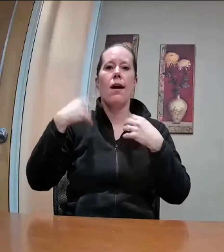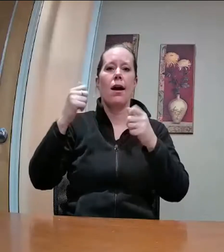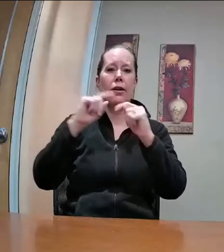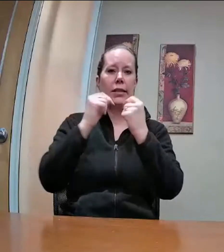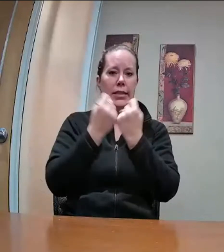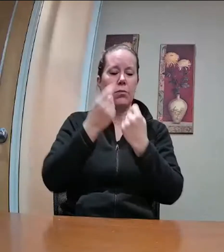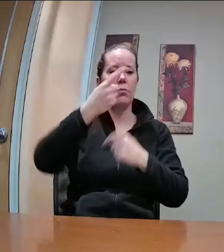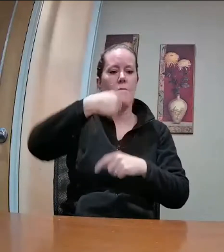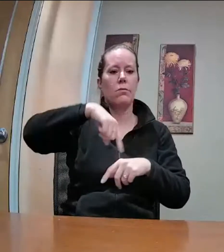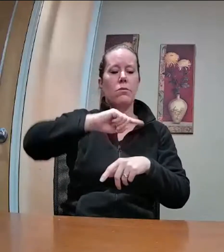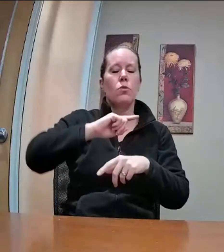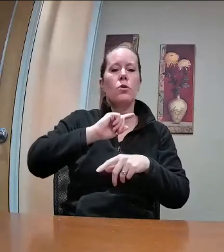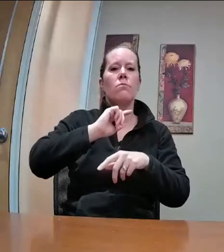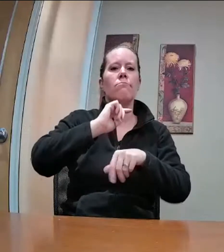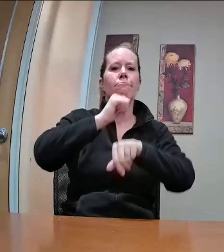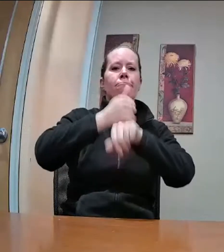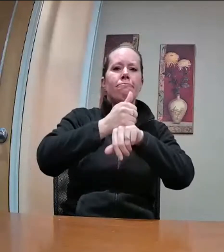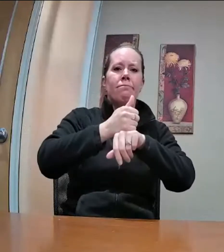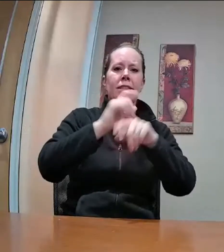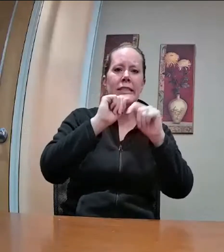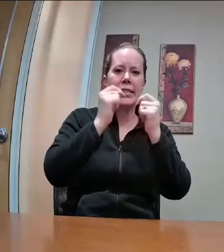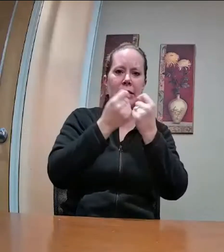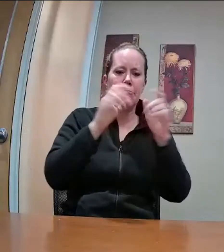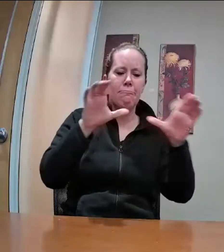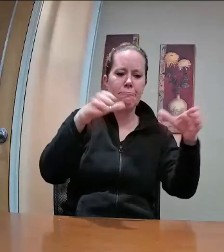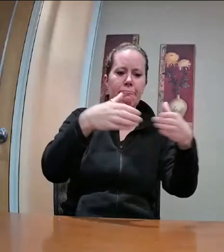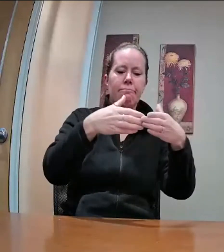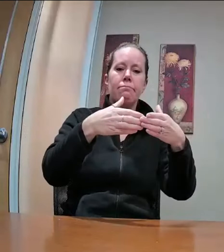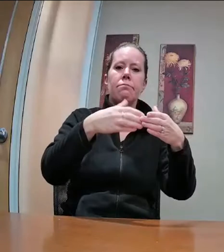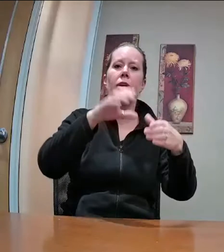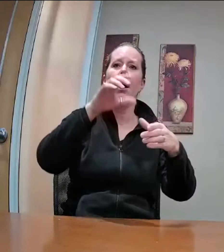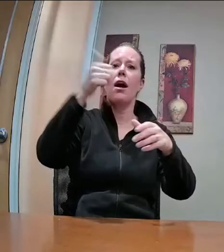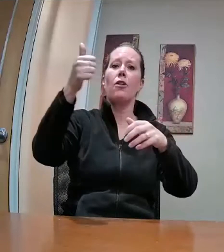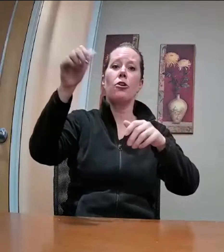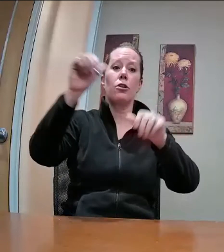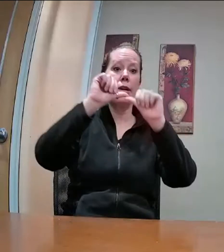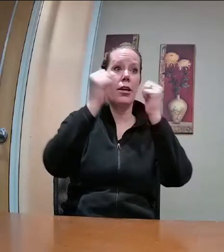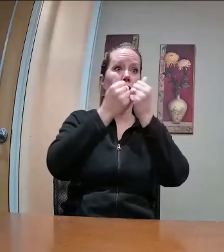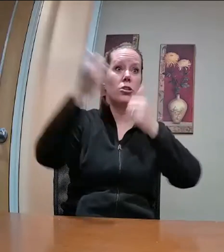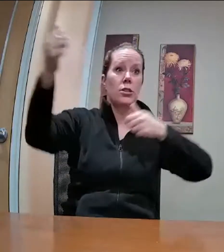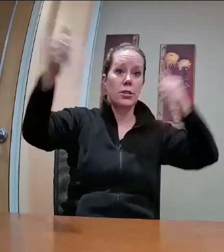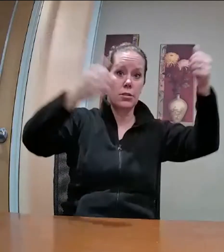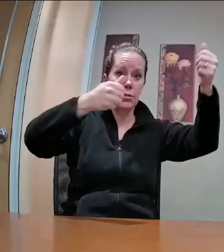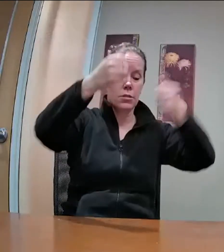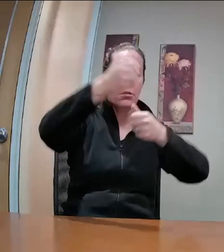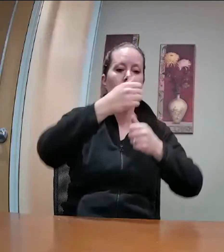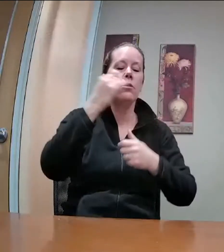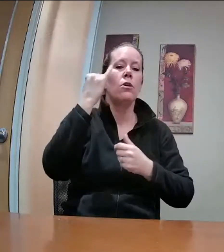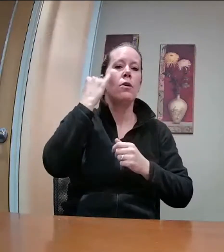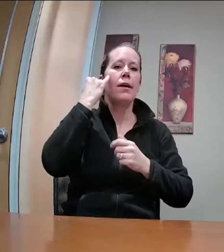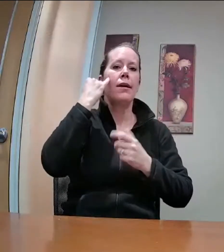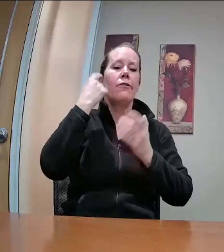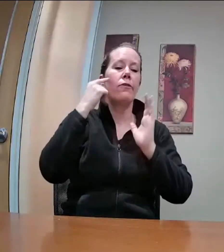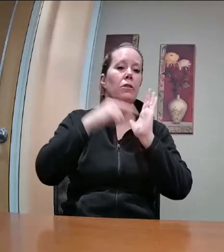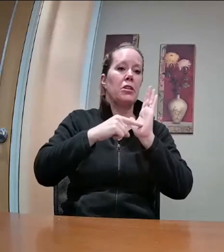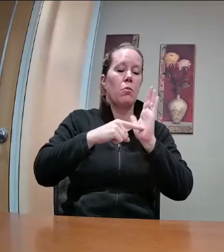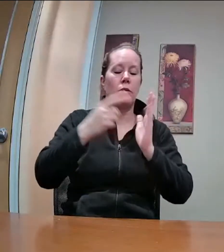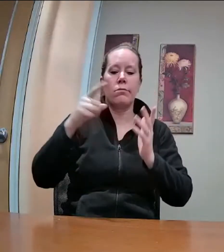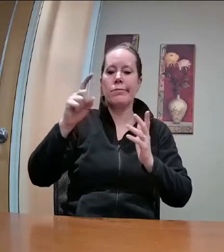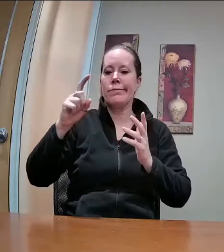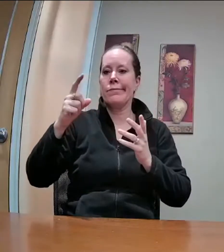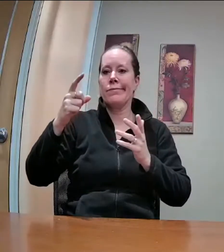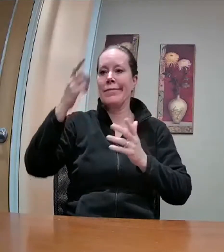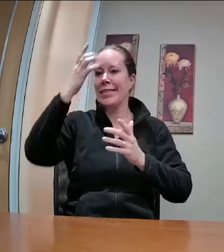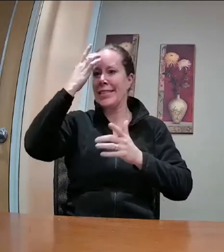MESS team. And these are people who come to us from an agency. If a home was to go into outbreak and